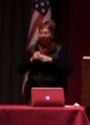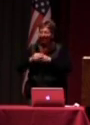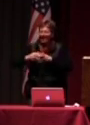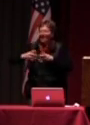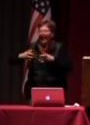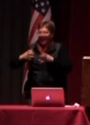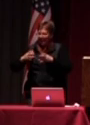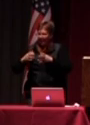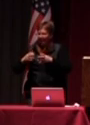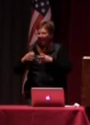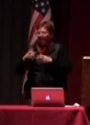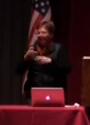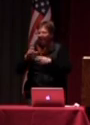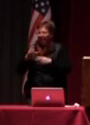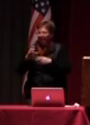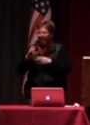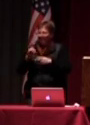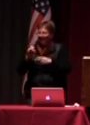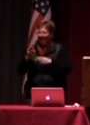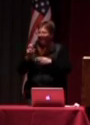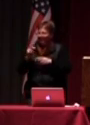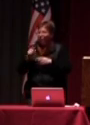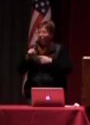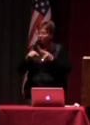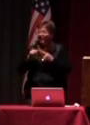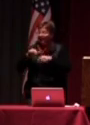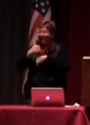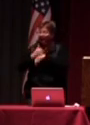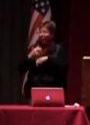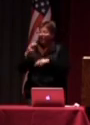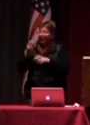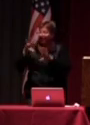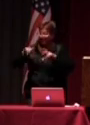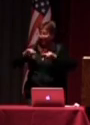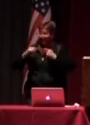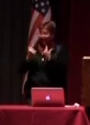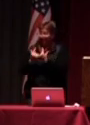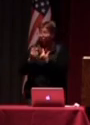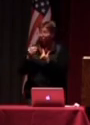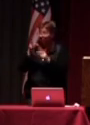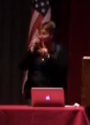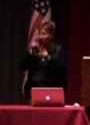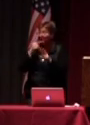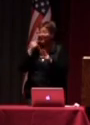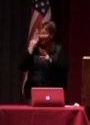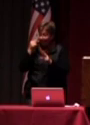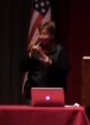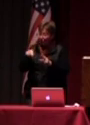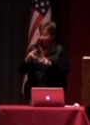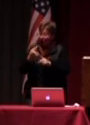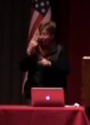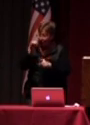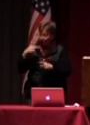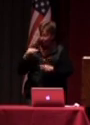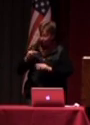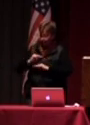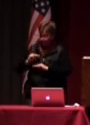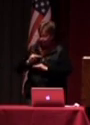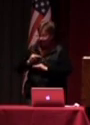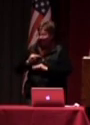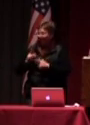he founded the Legion of Honor in 1802, he said the following: "If this honor only goes to the military, then France will no longer amount to